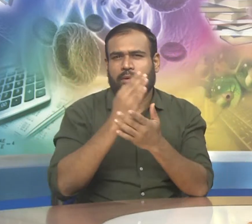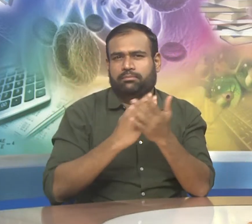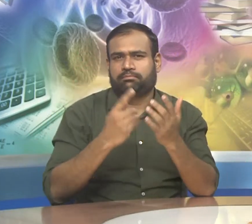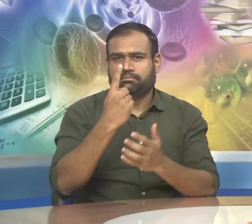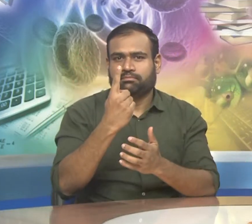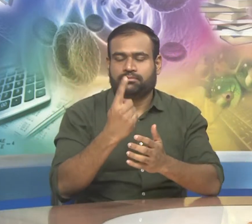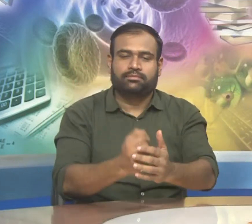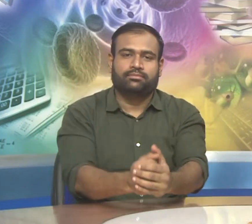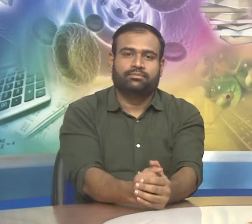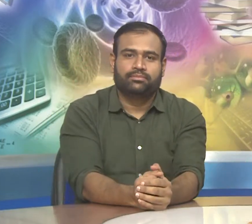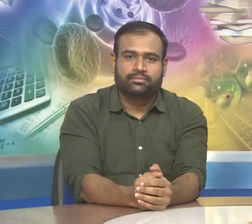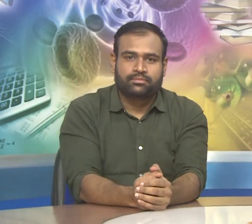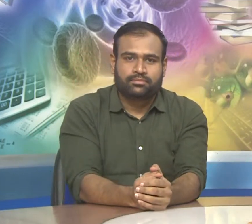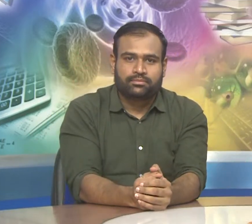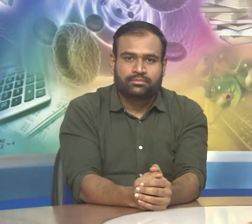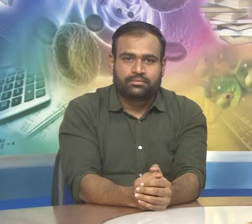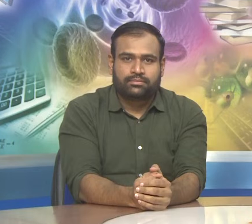This is part 1.